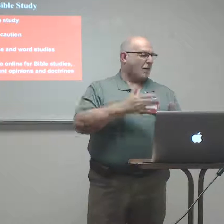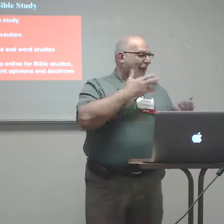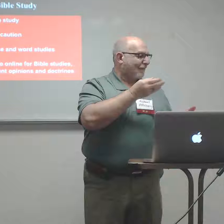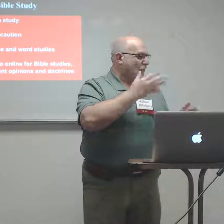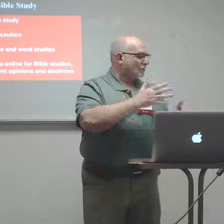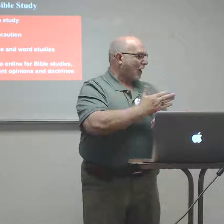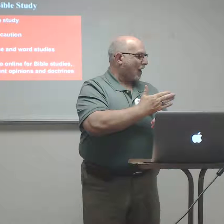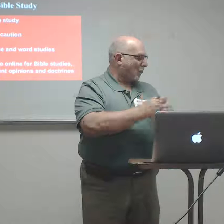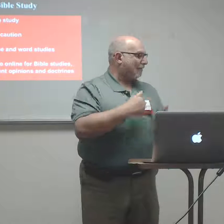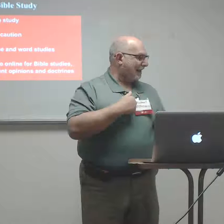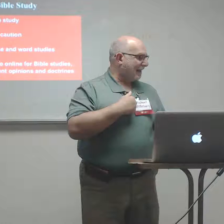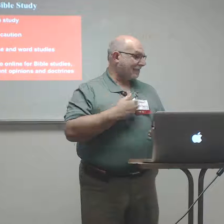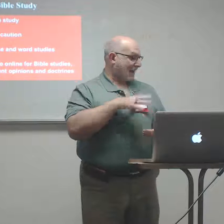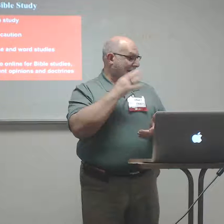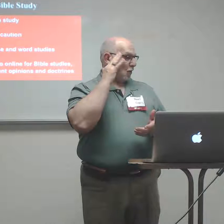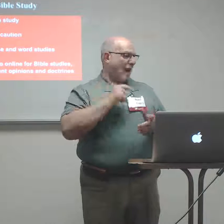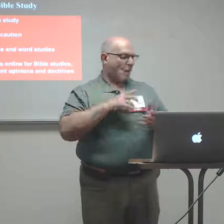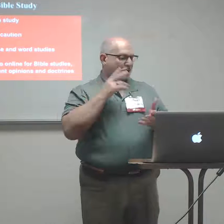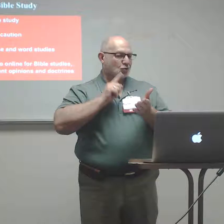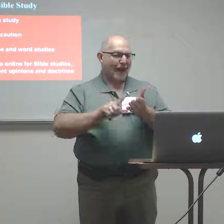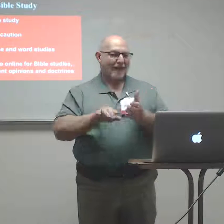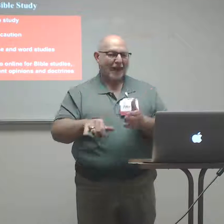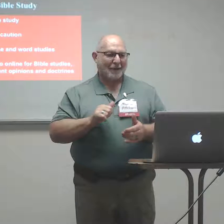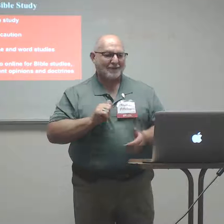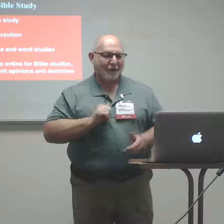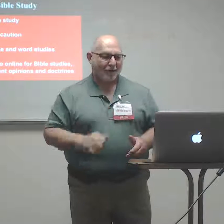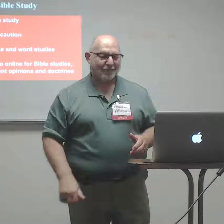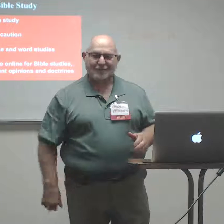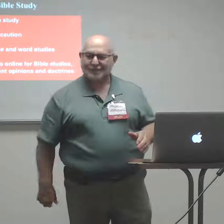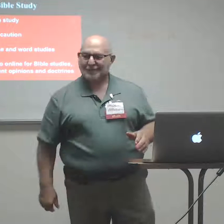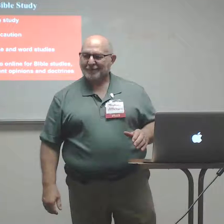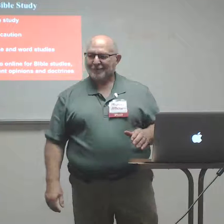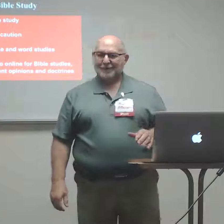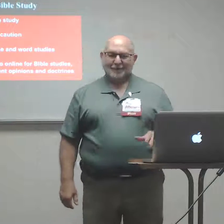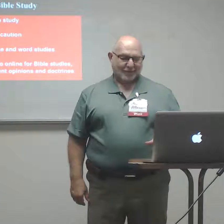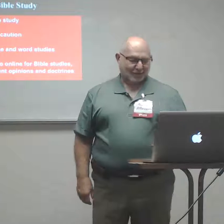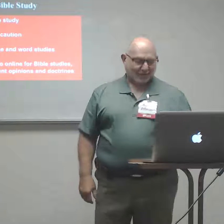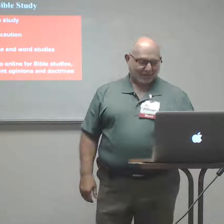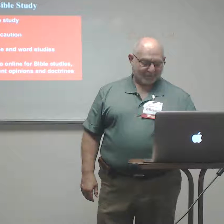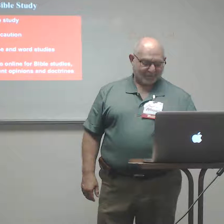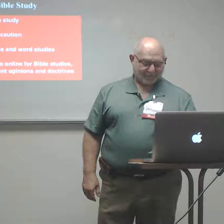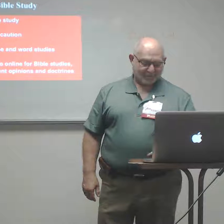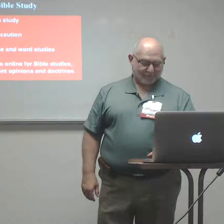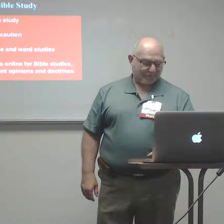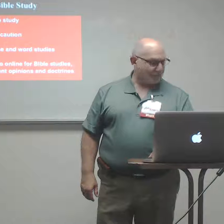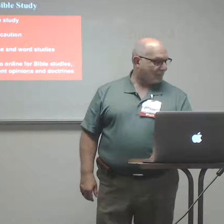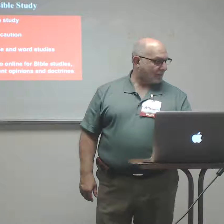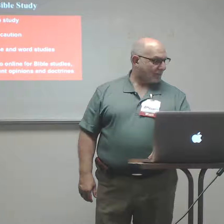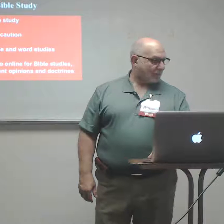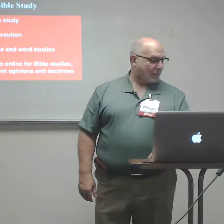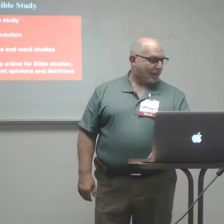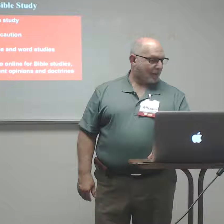Thank you for sharing with me. I didn't know that. I was checking on myself. Thank you for checking that for me. You've